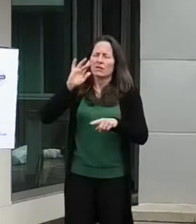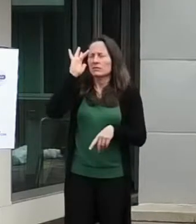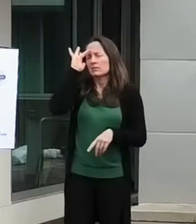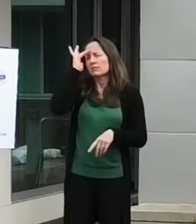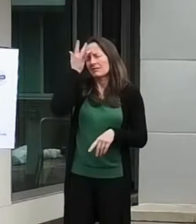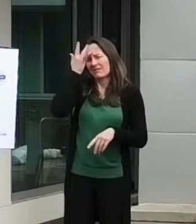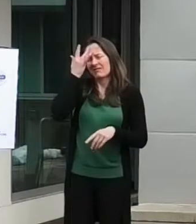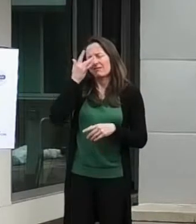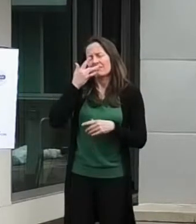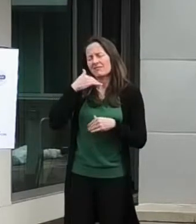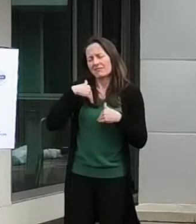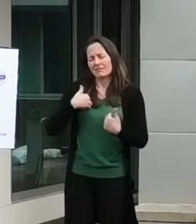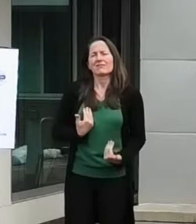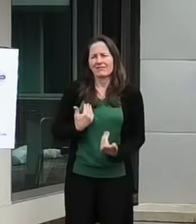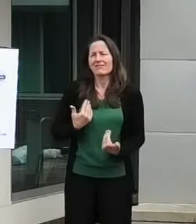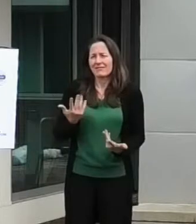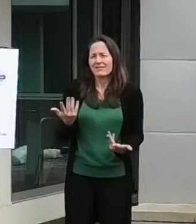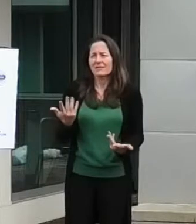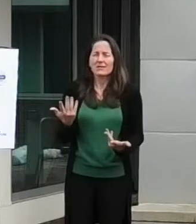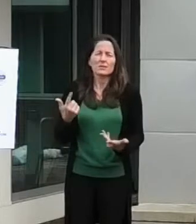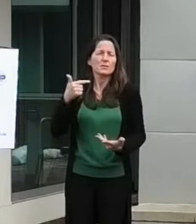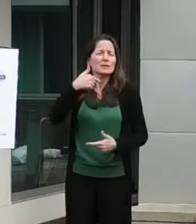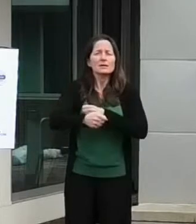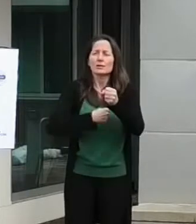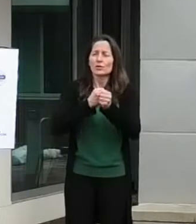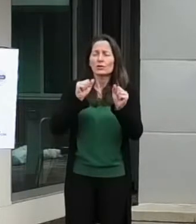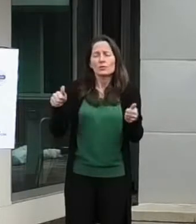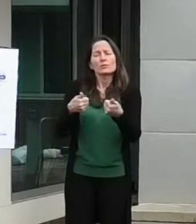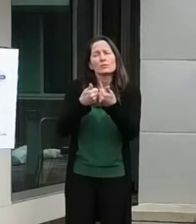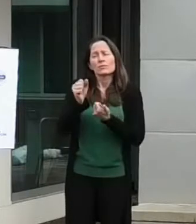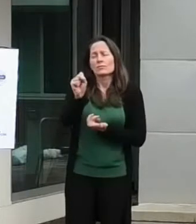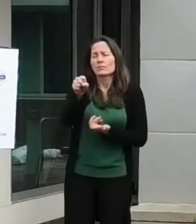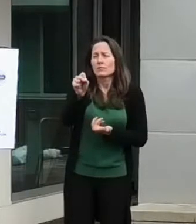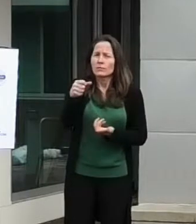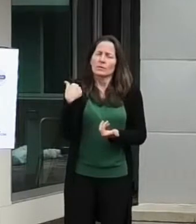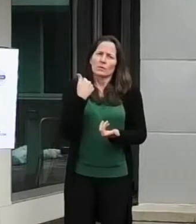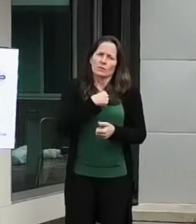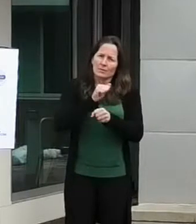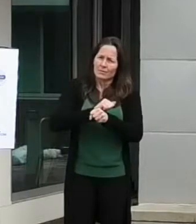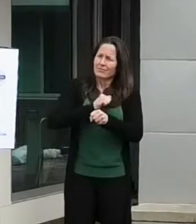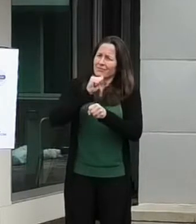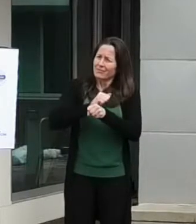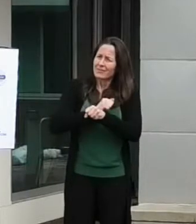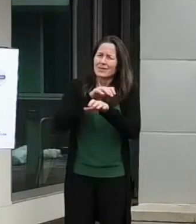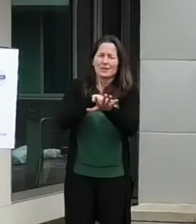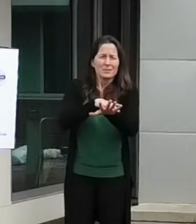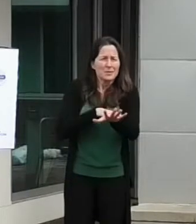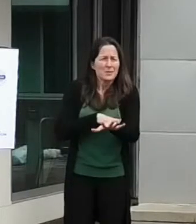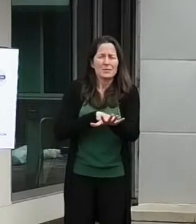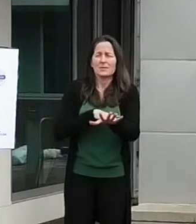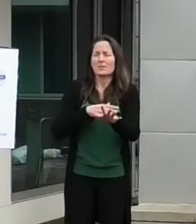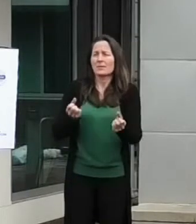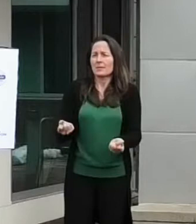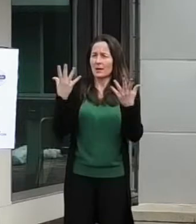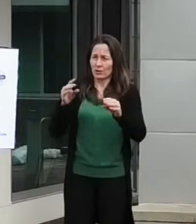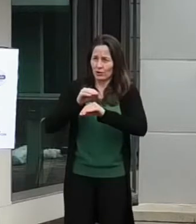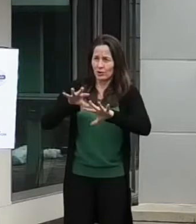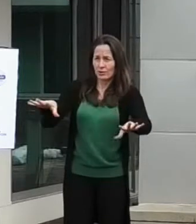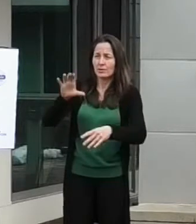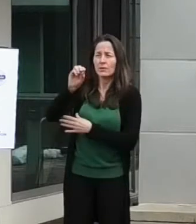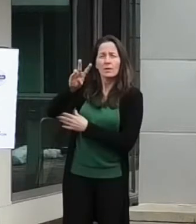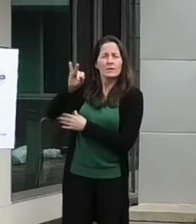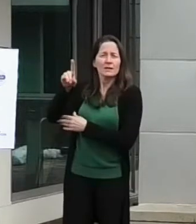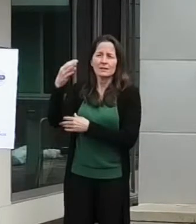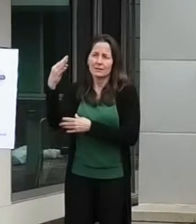challenging year, as we work to slow the spread of COVID-19 and keep people safe, there is hope on